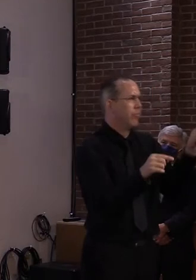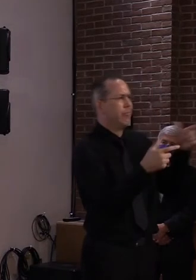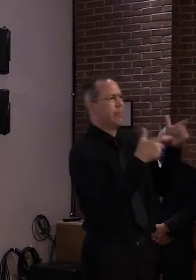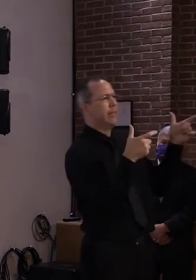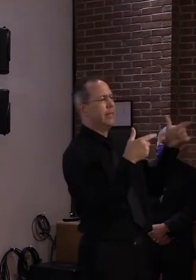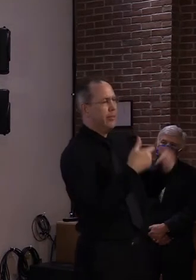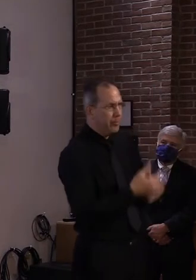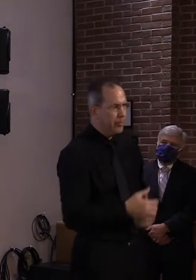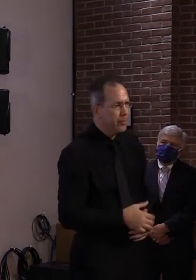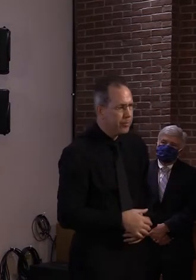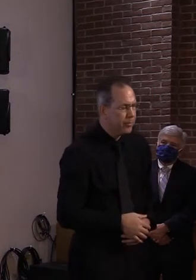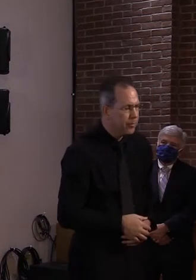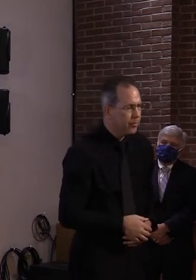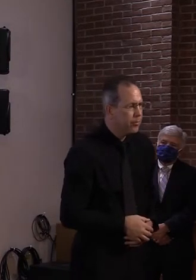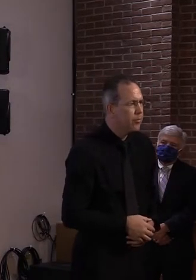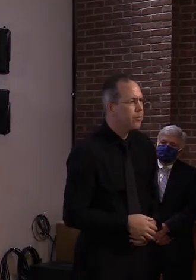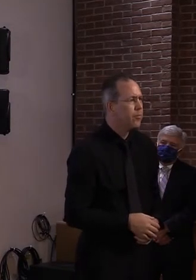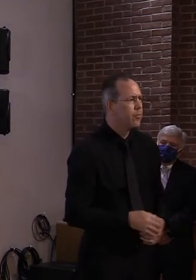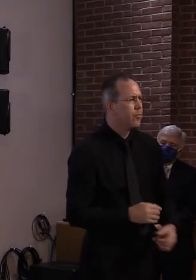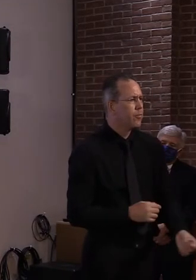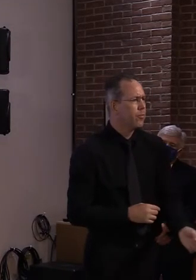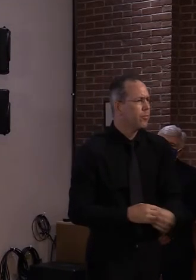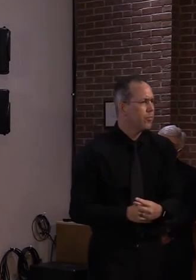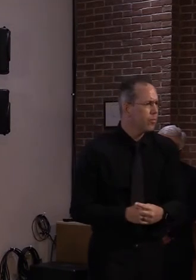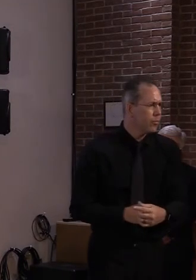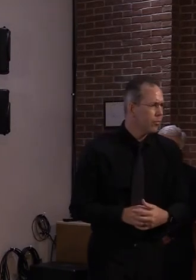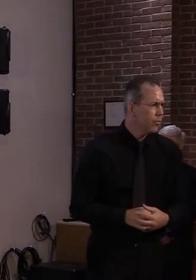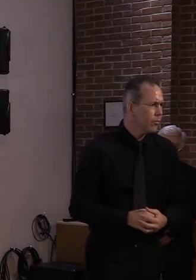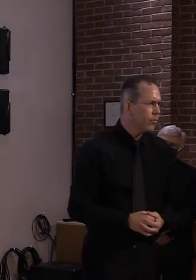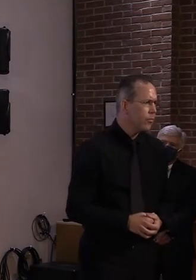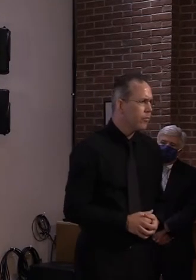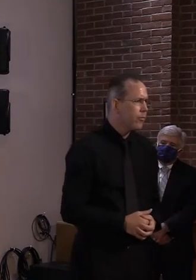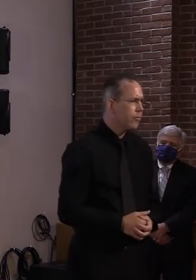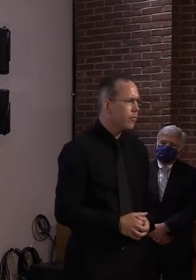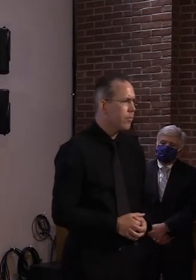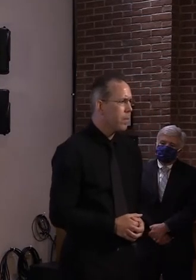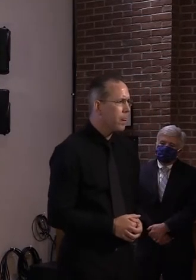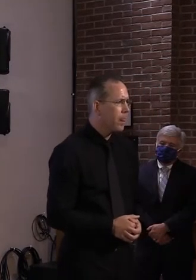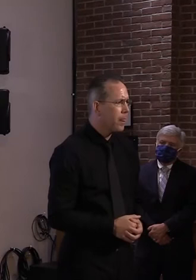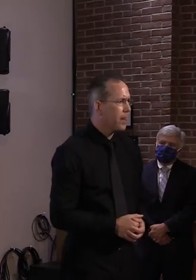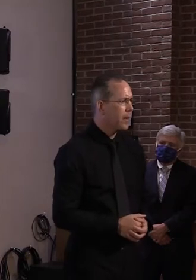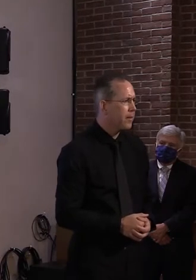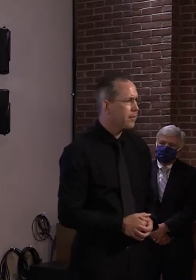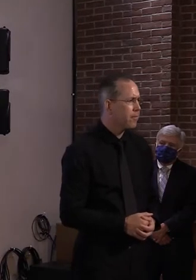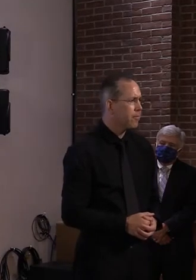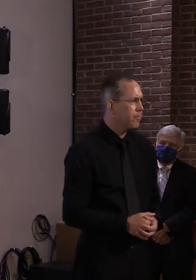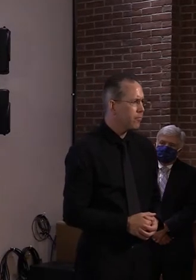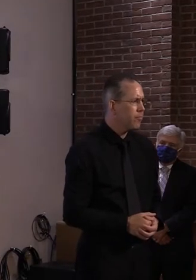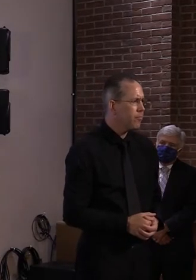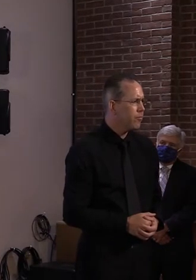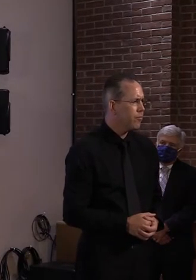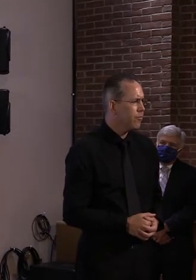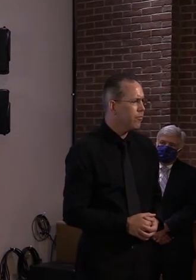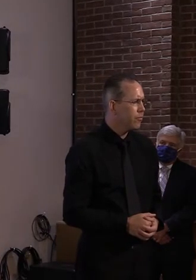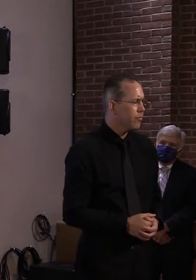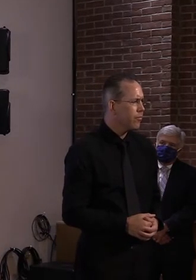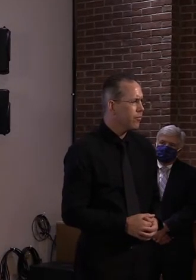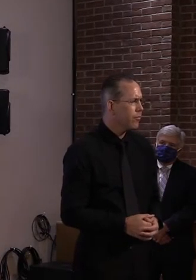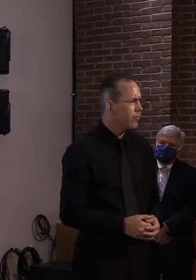worker being quite broad, because we're testing so many of them right now.